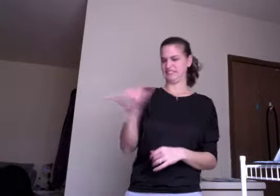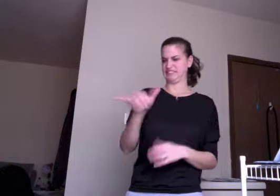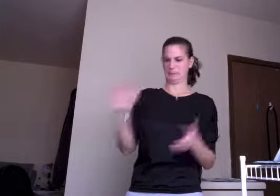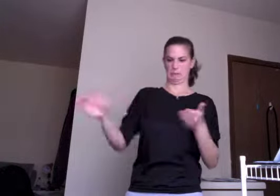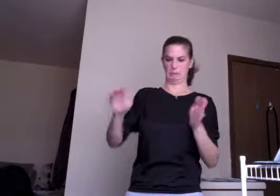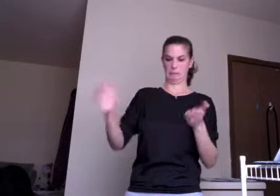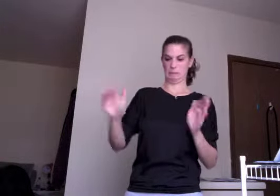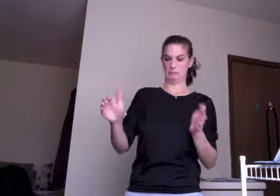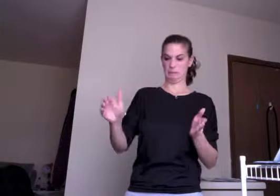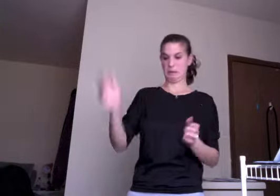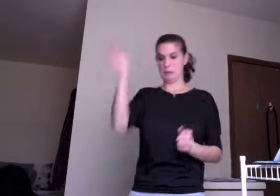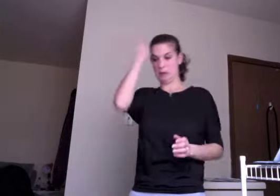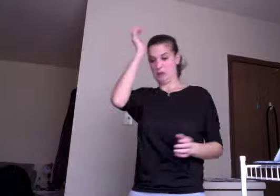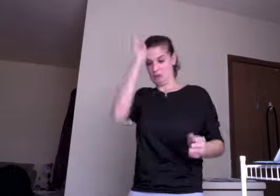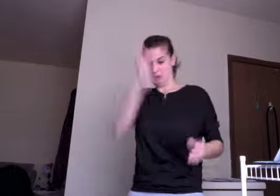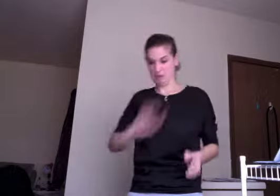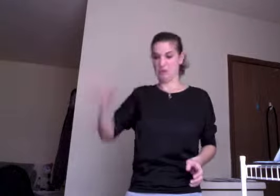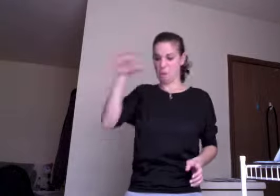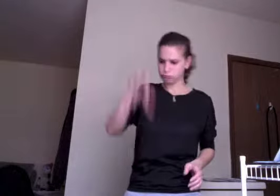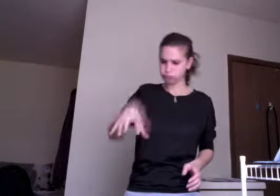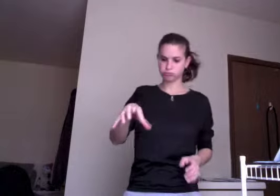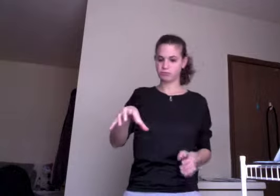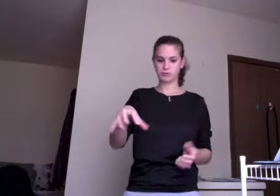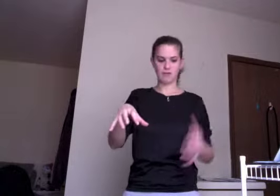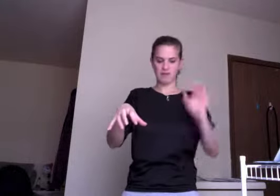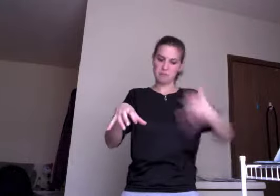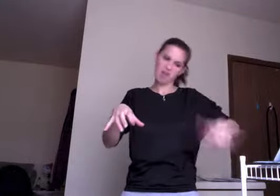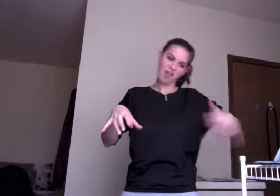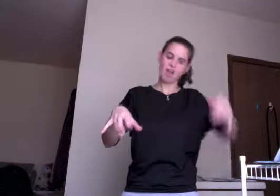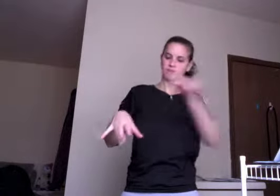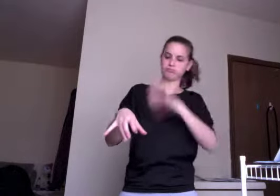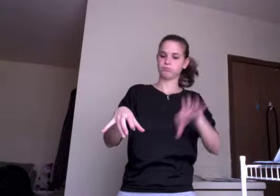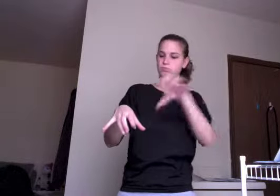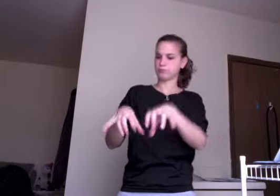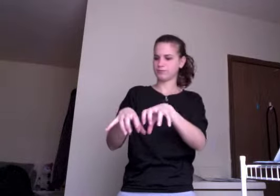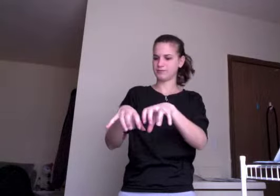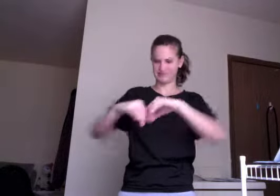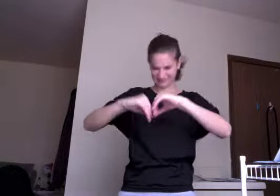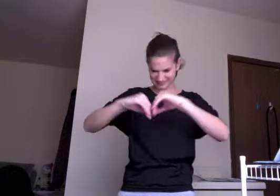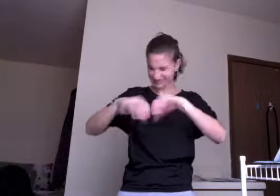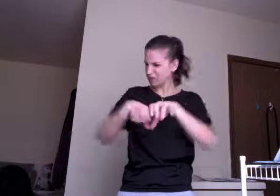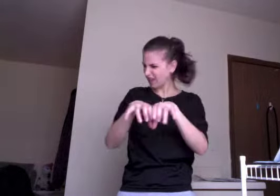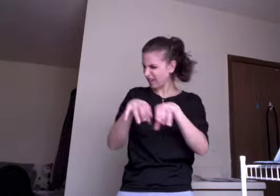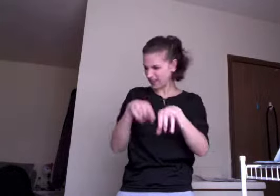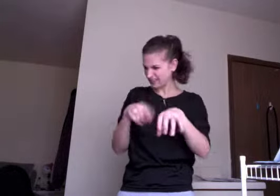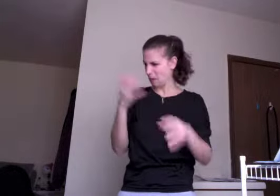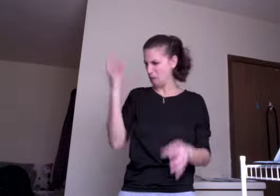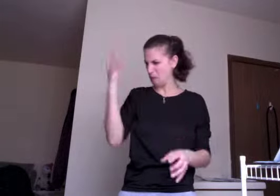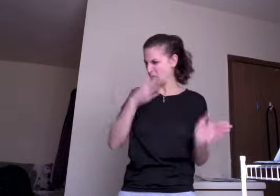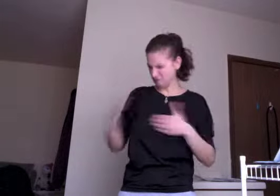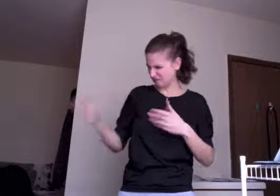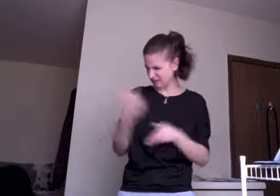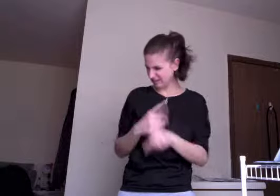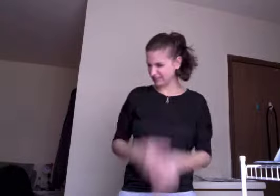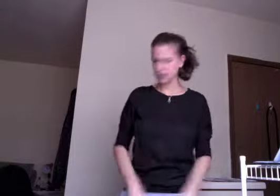fat sony but she's like what she goes but mom um you but but